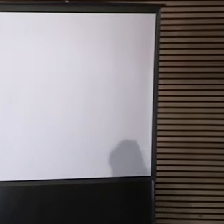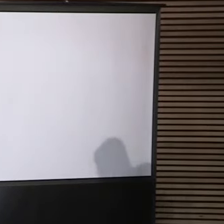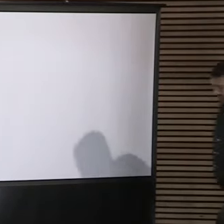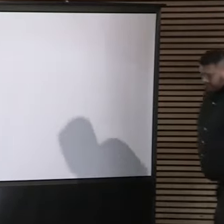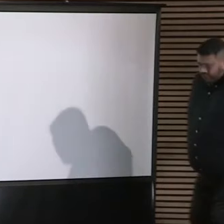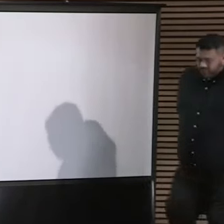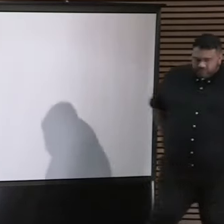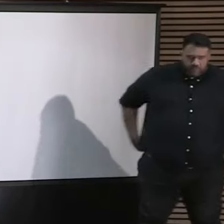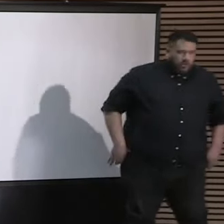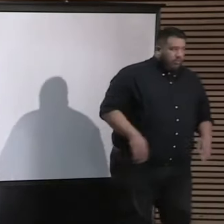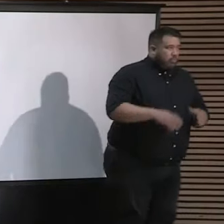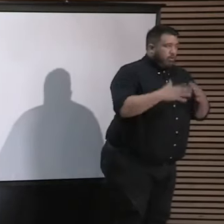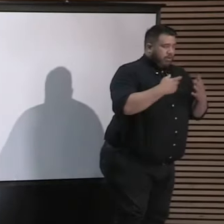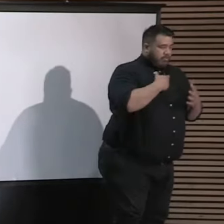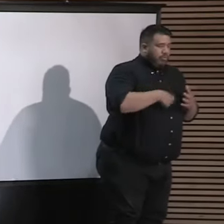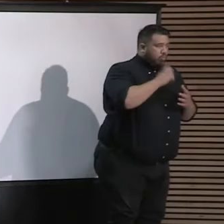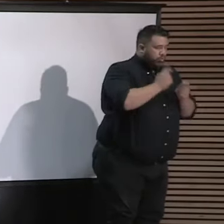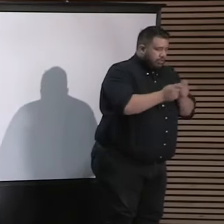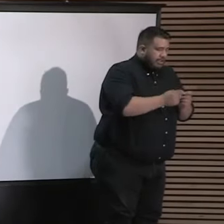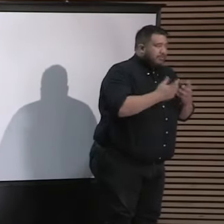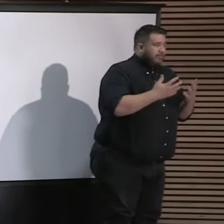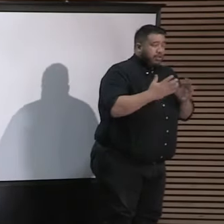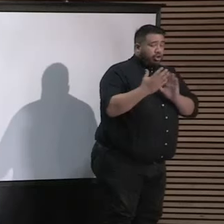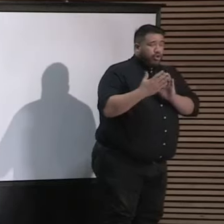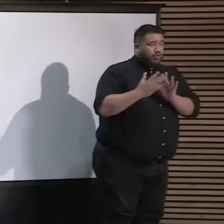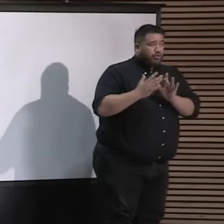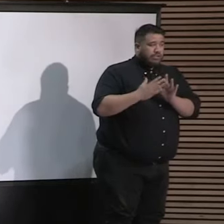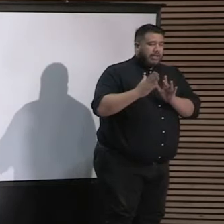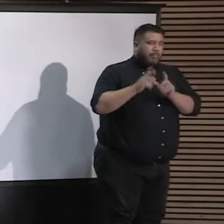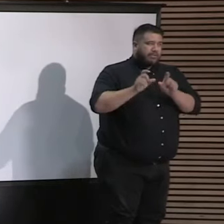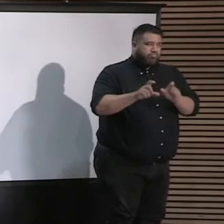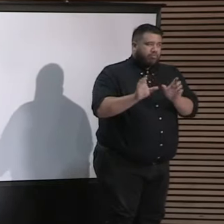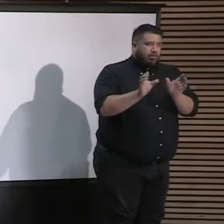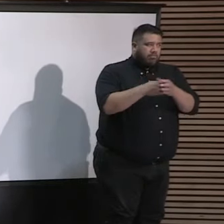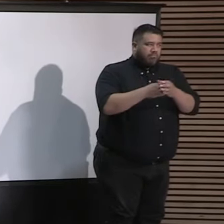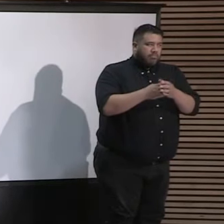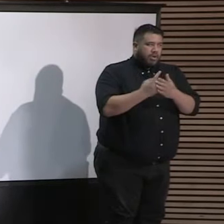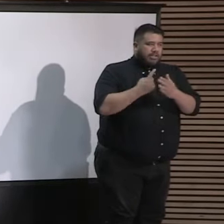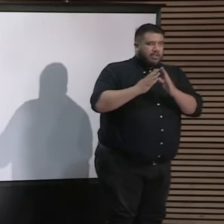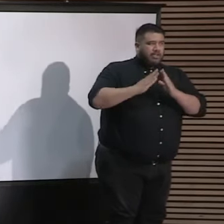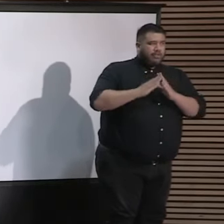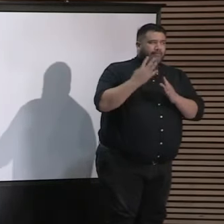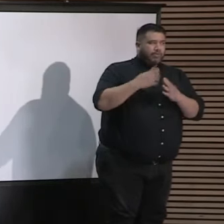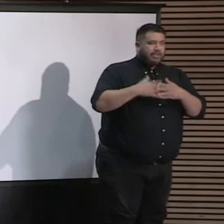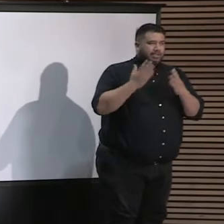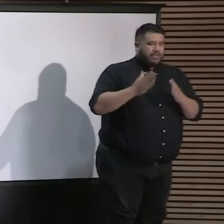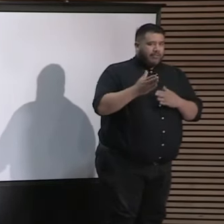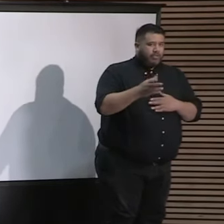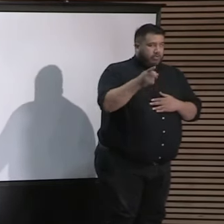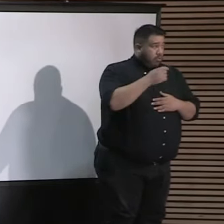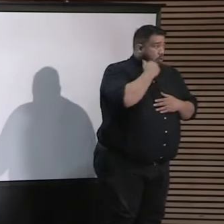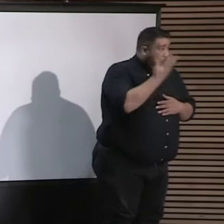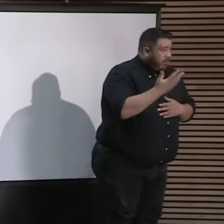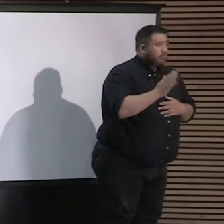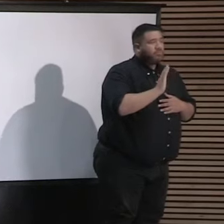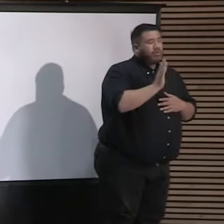but close contacts also remain in self-isolation for the full 14 days as well. Second test for close No, contacts? not routinely, unless, of course, because